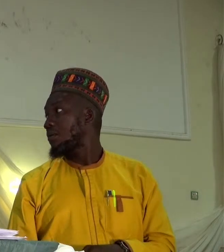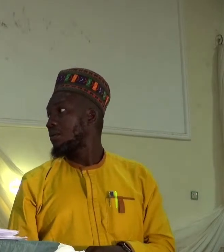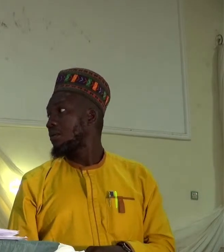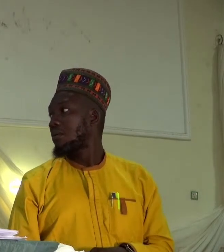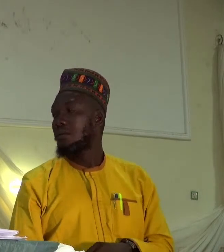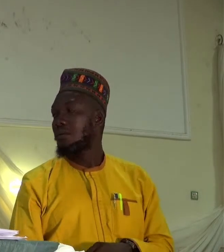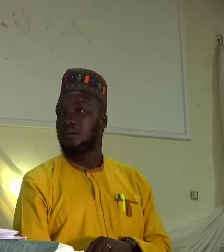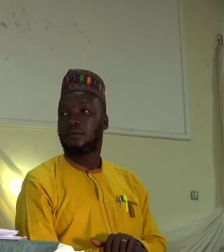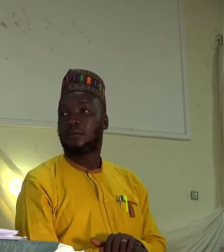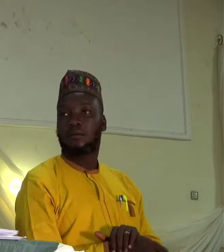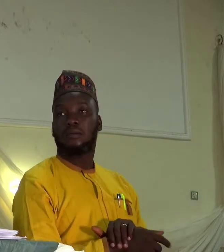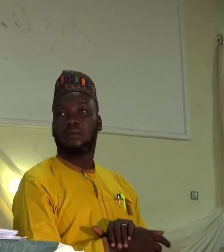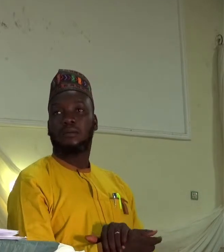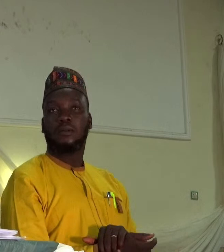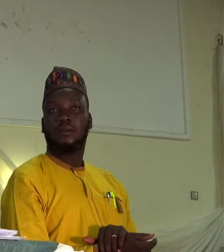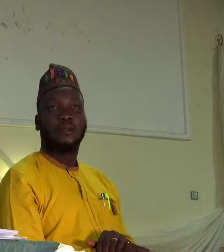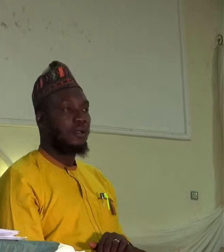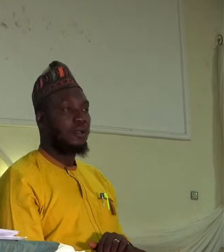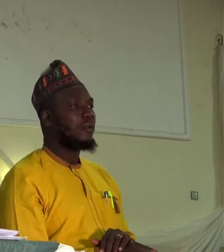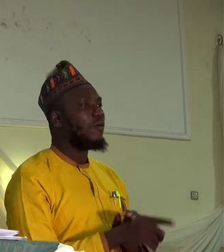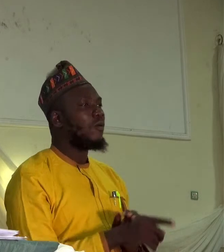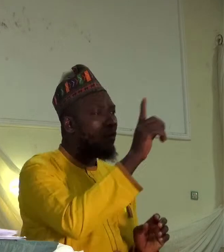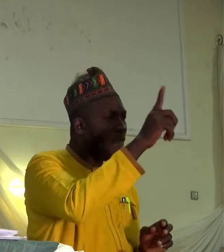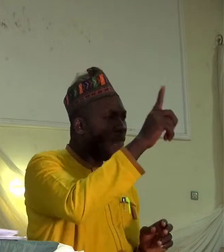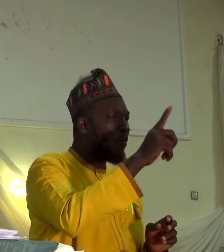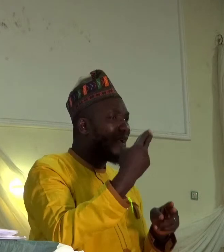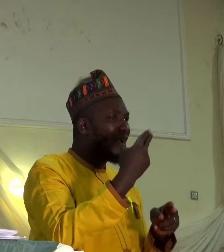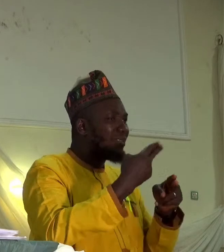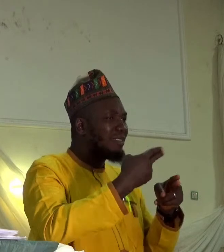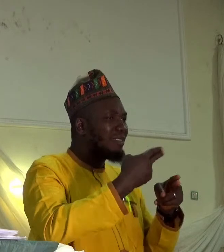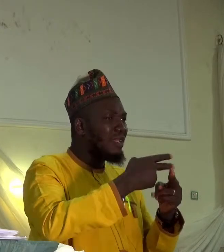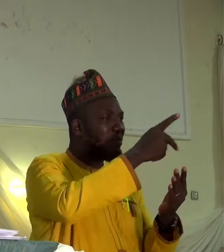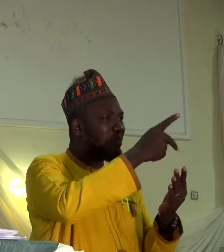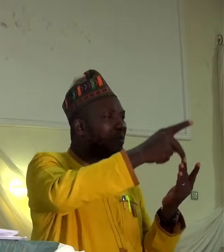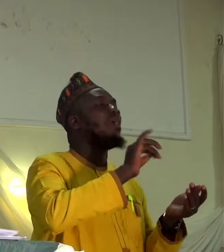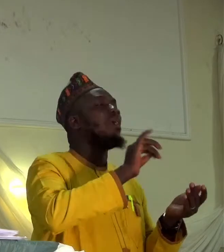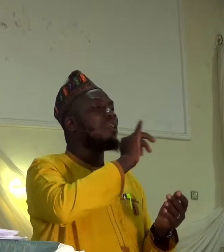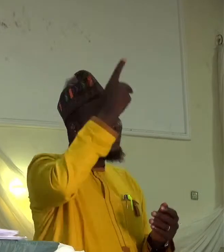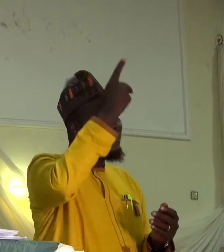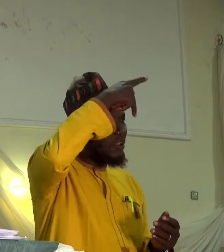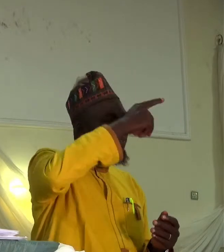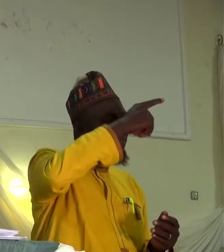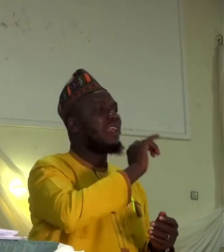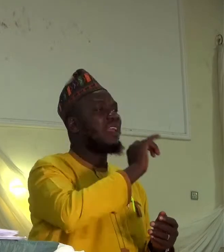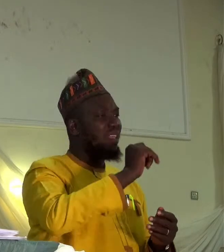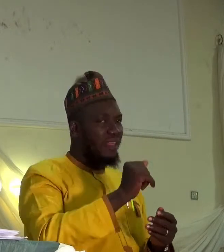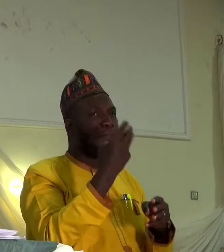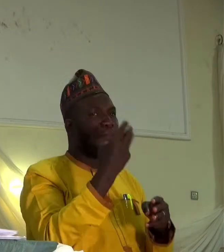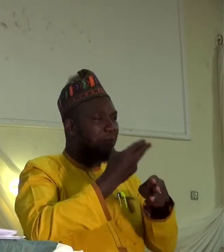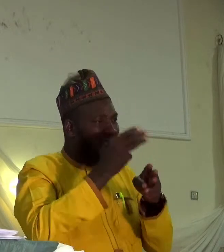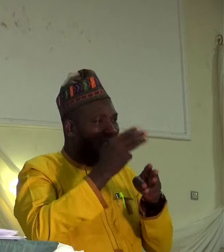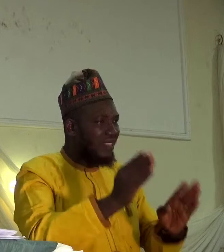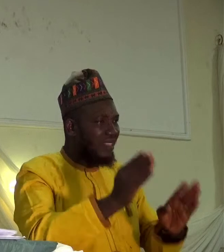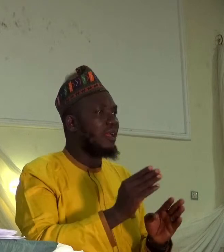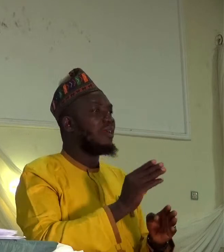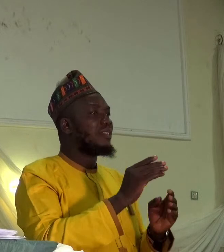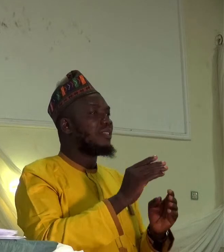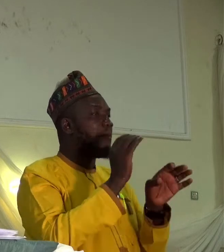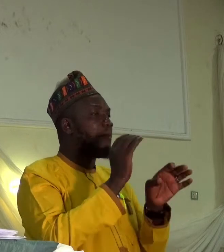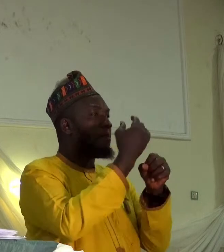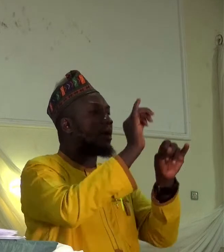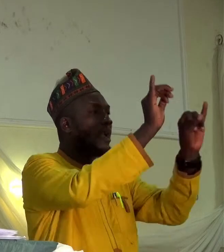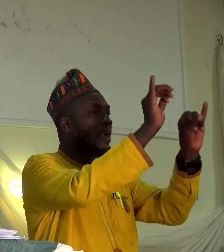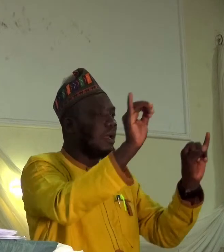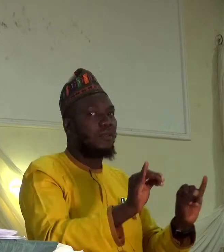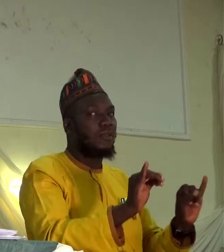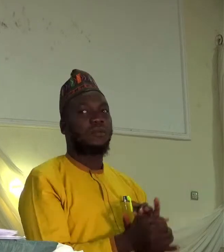onko o kan kan to popular gan daada is he was a philosopher, he was a mathematician, he was this and that. Won wa gbere re waju bayi tin ba ranti